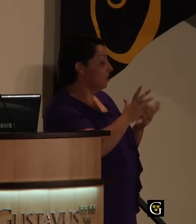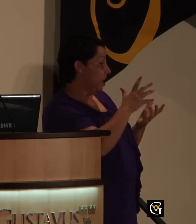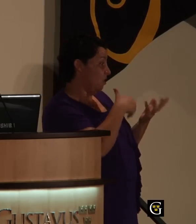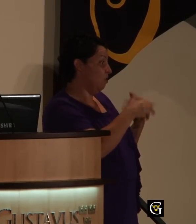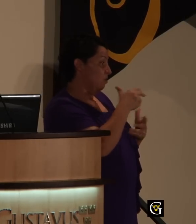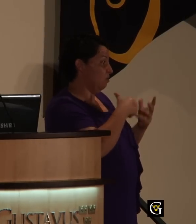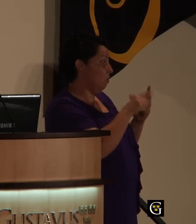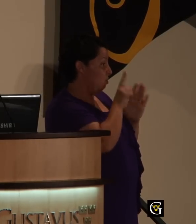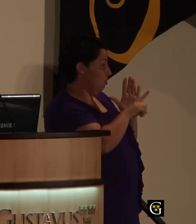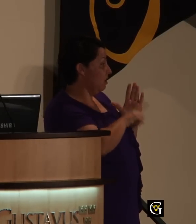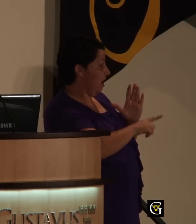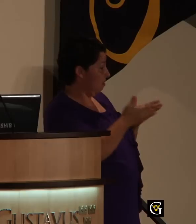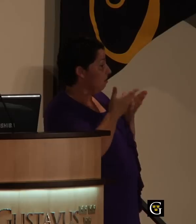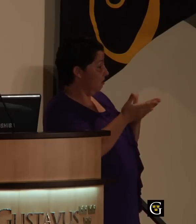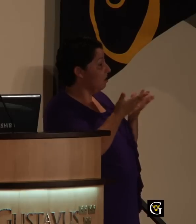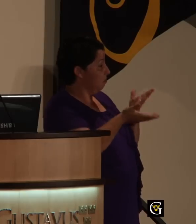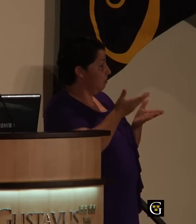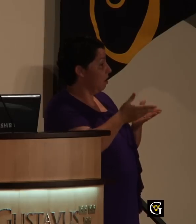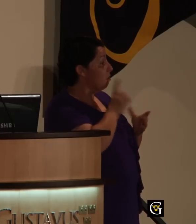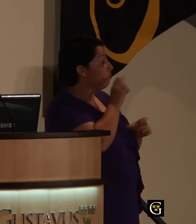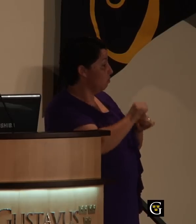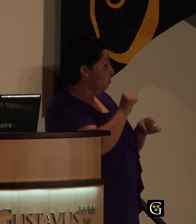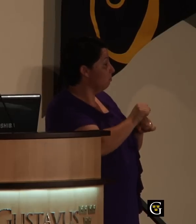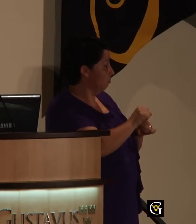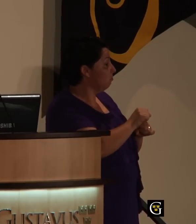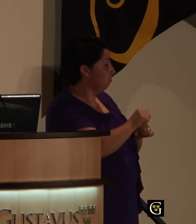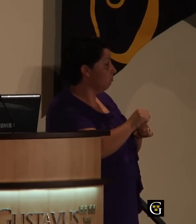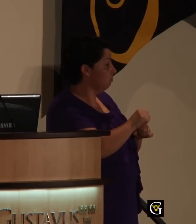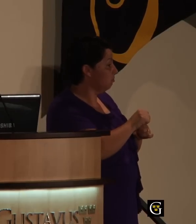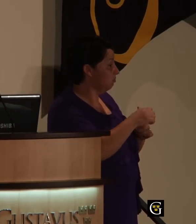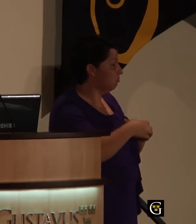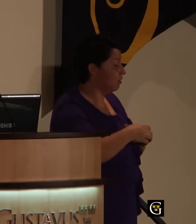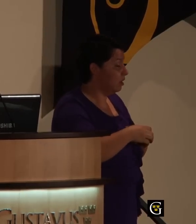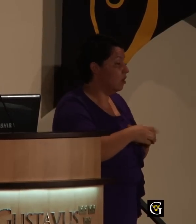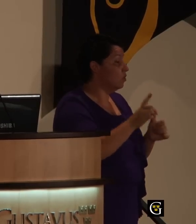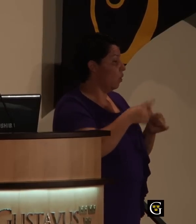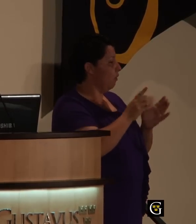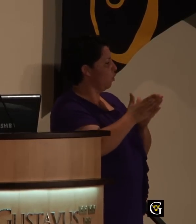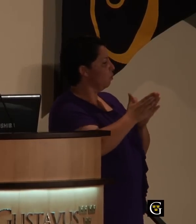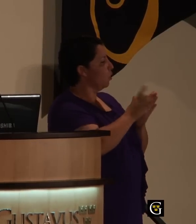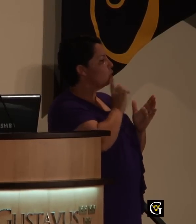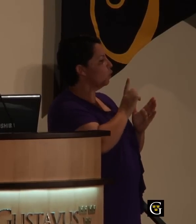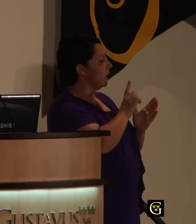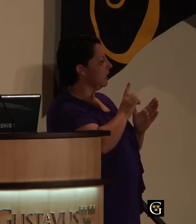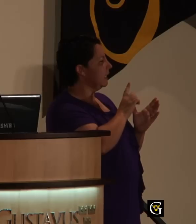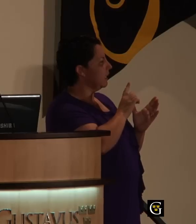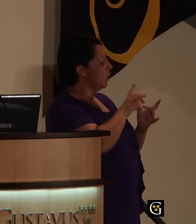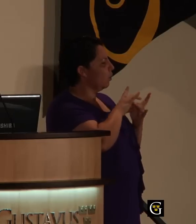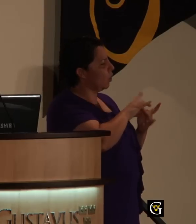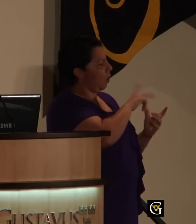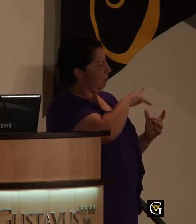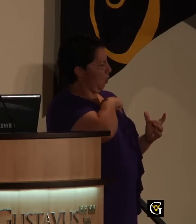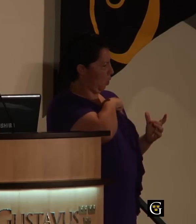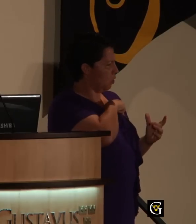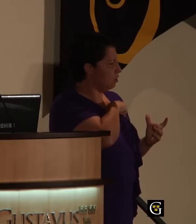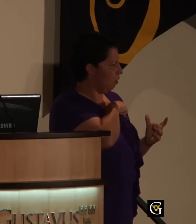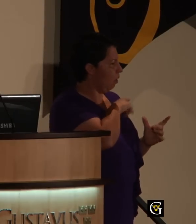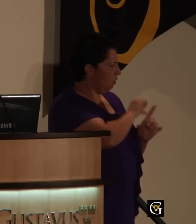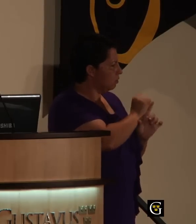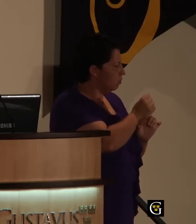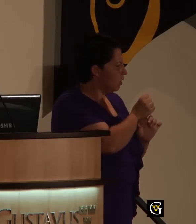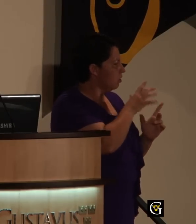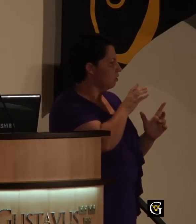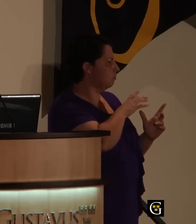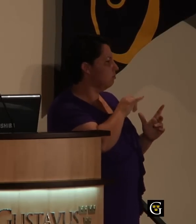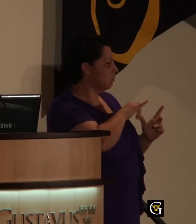suggests that that may, in fact, be the case. So my first book was about that very personal collision about the computer. And